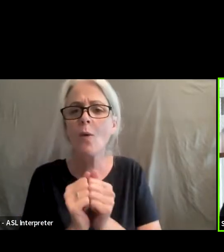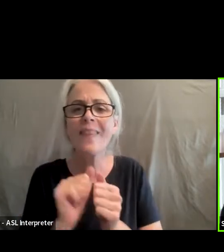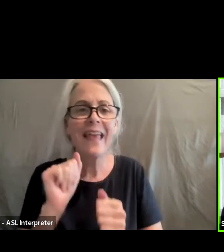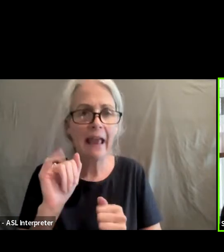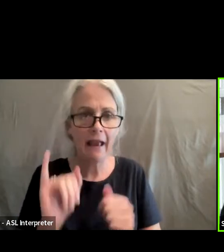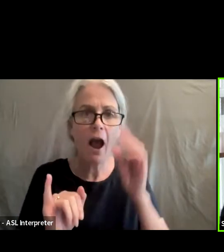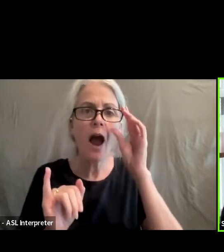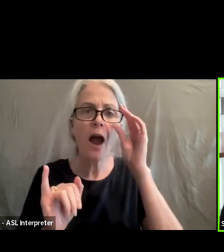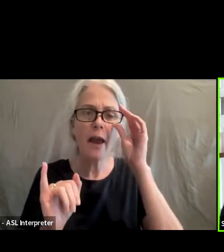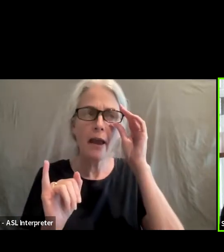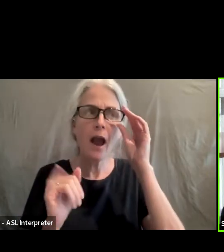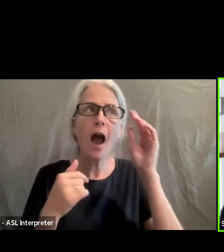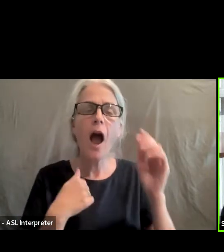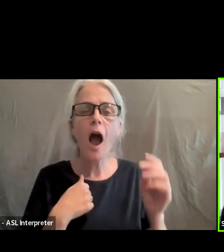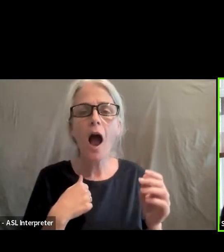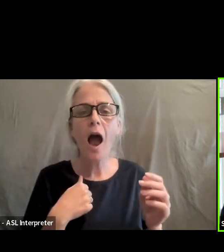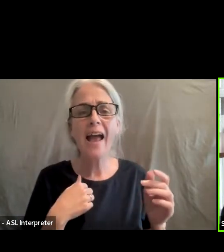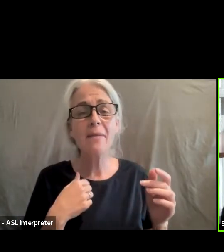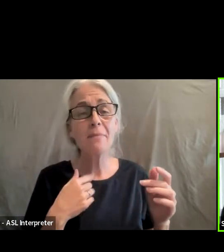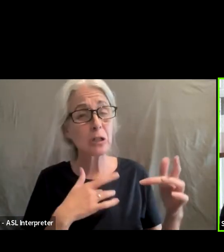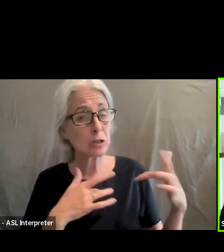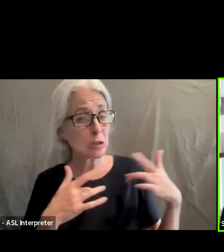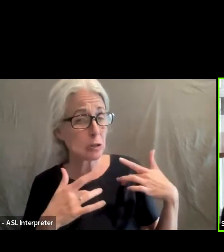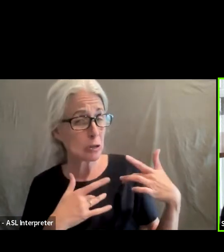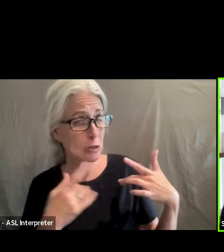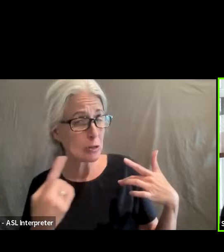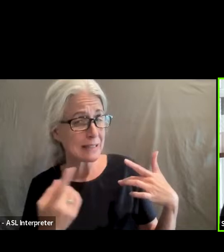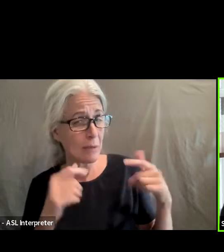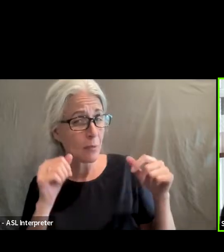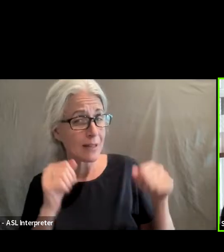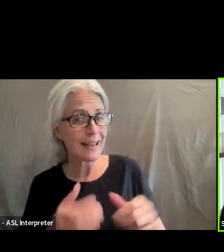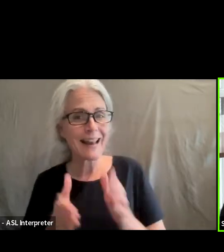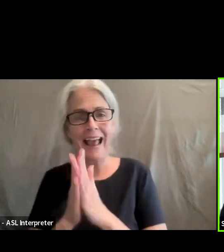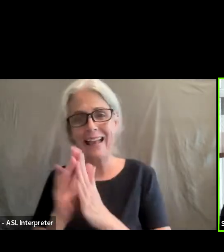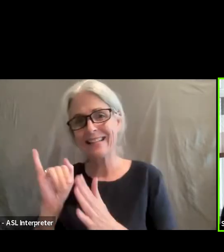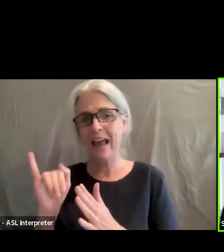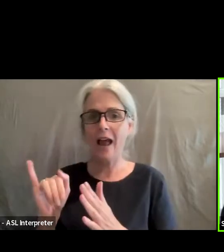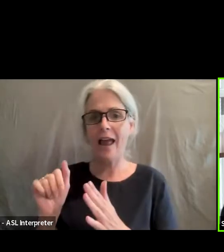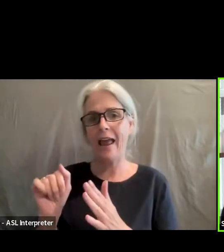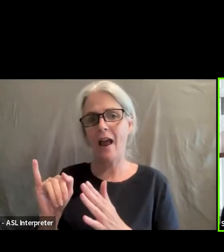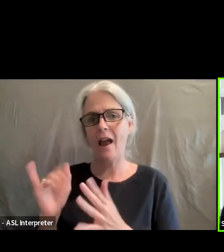AI. I'm concerned that somebody could just ask AI,